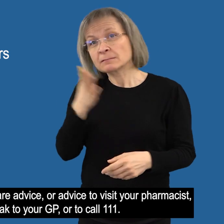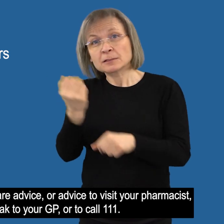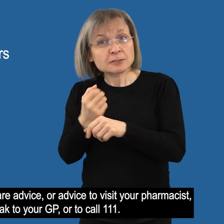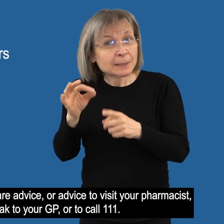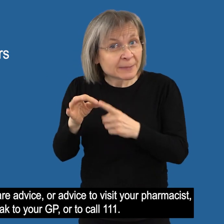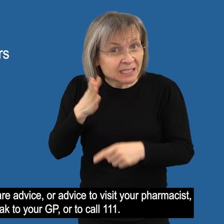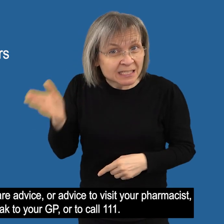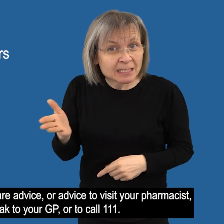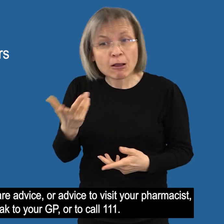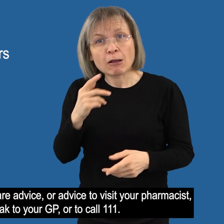111.